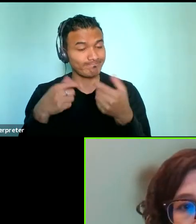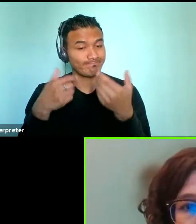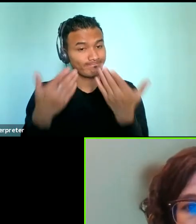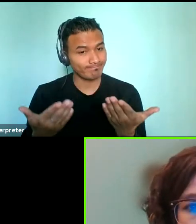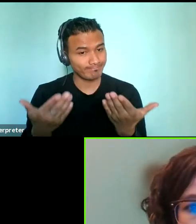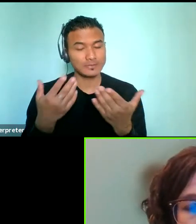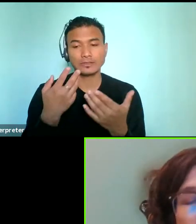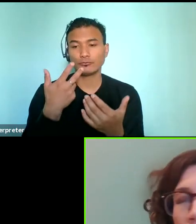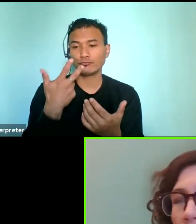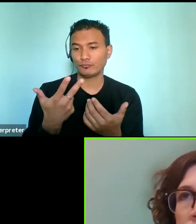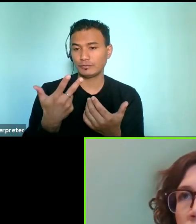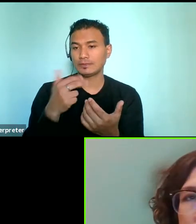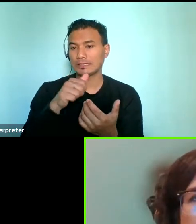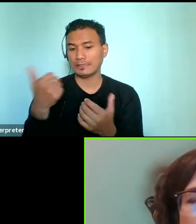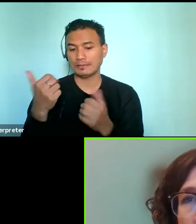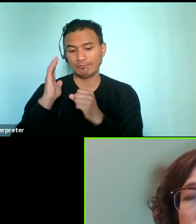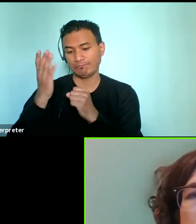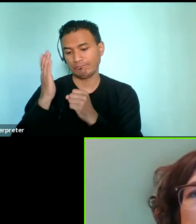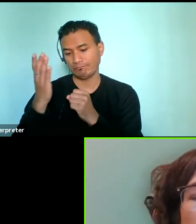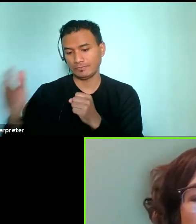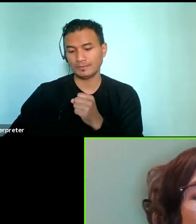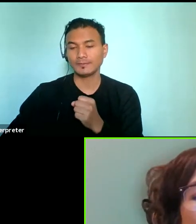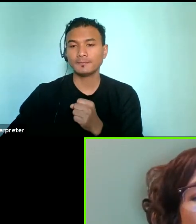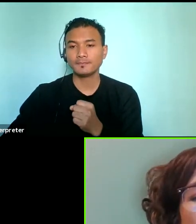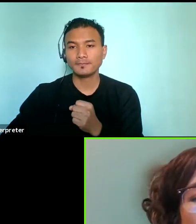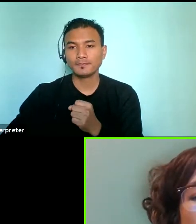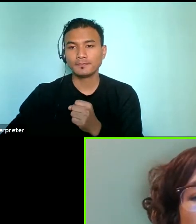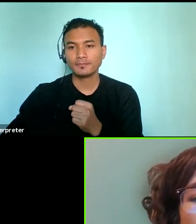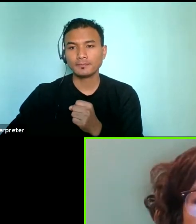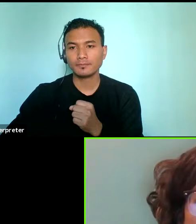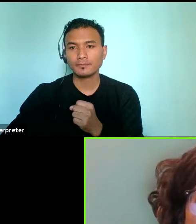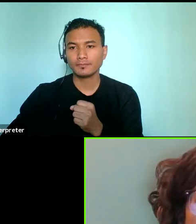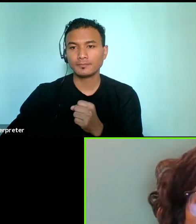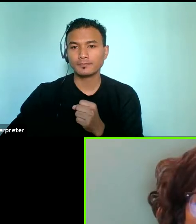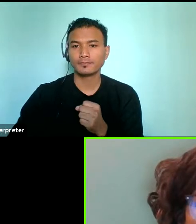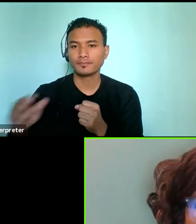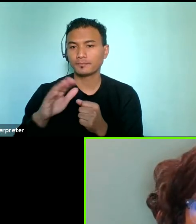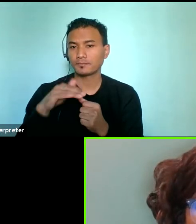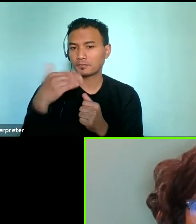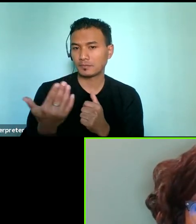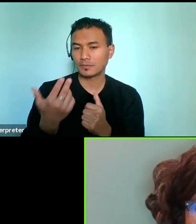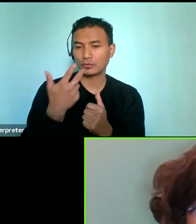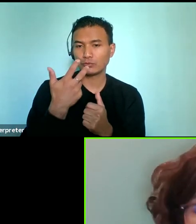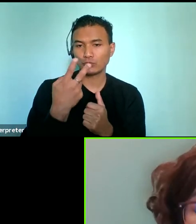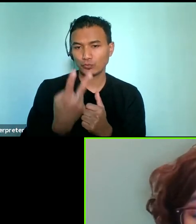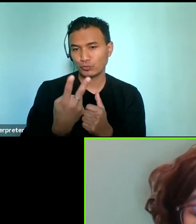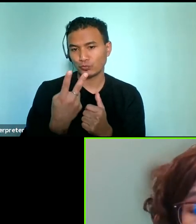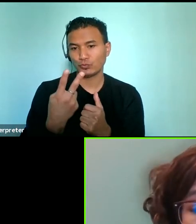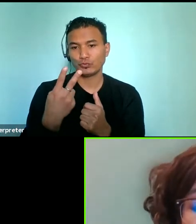have three other speakers. Oh, sorry, I said six, I should have said five. And then we have